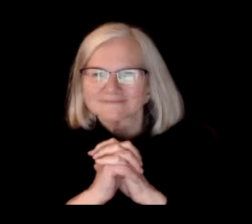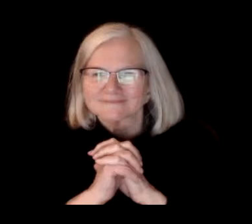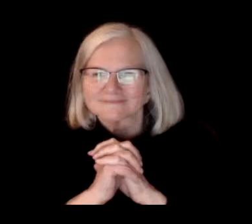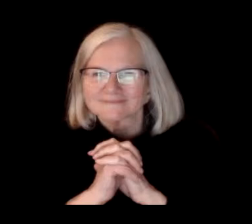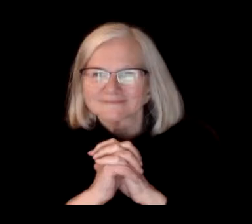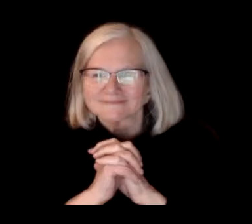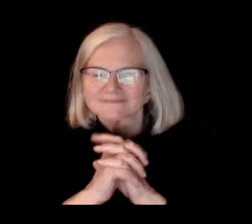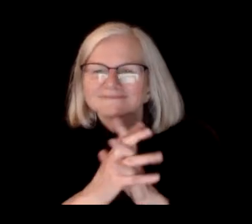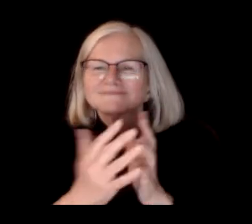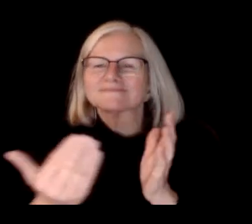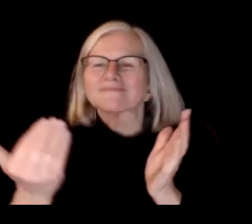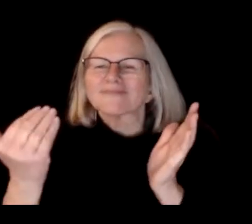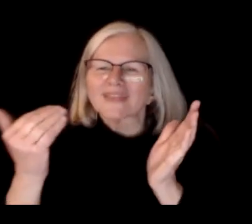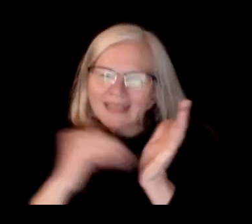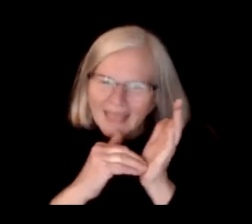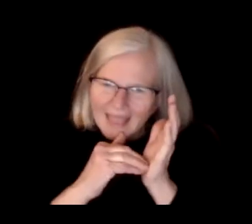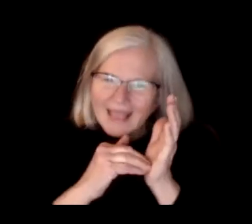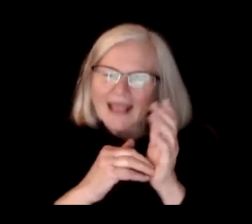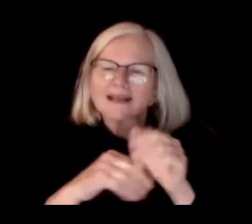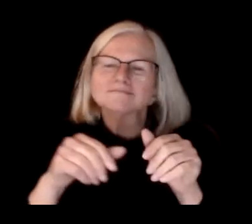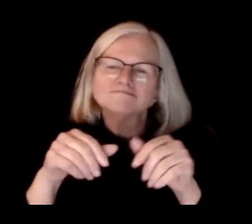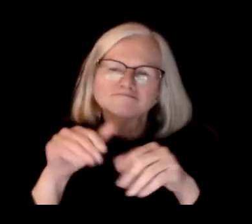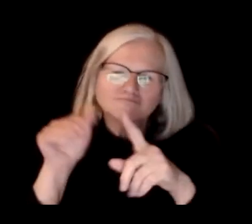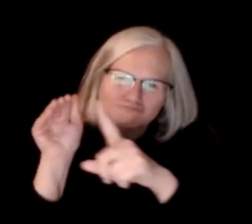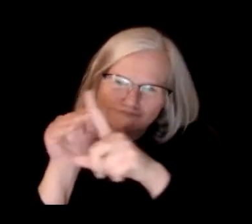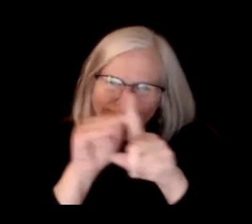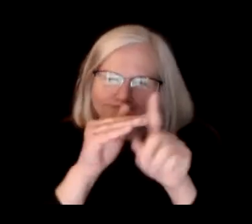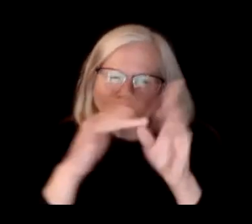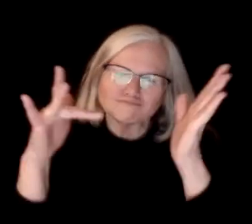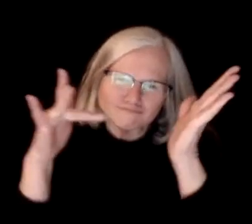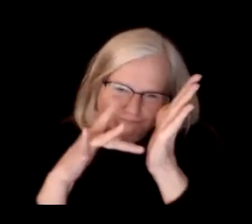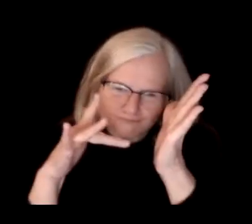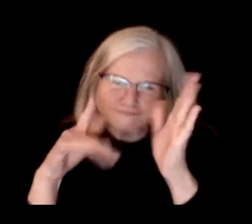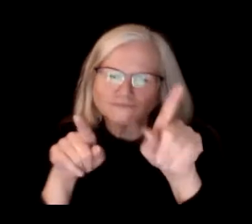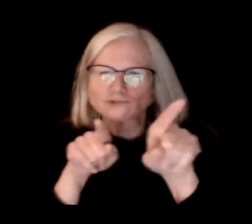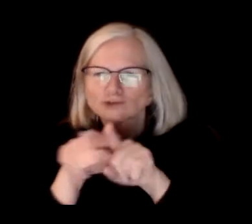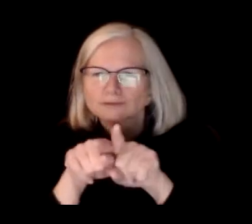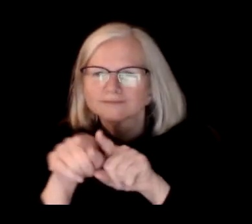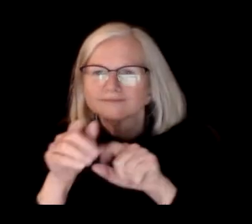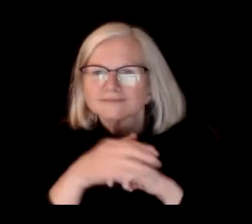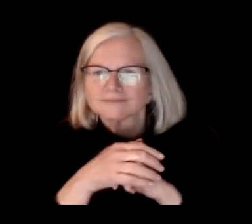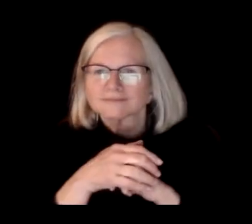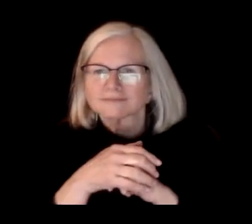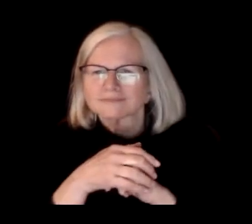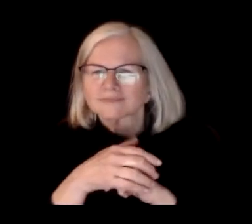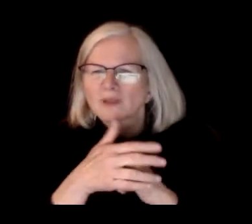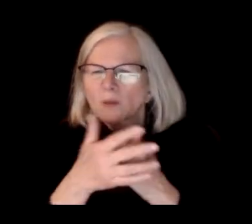telephone keypad. We'll pause for just a moment to compile the Q&A roster.